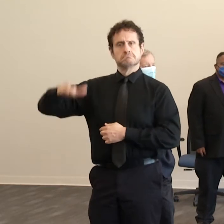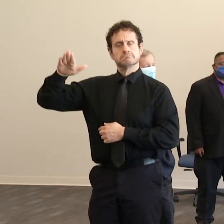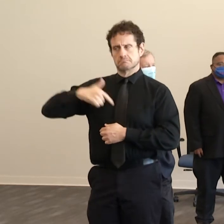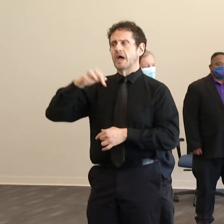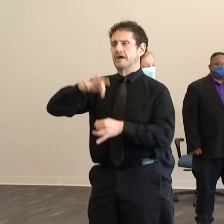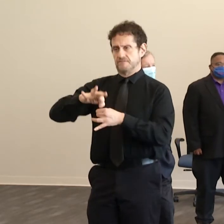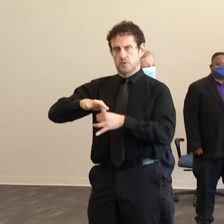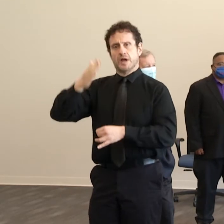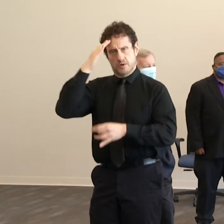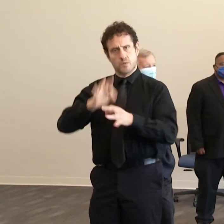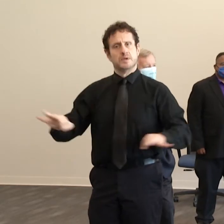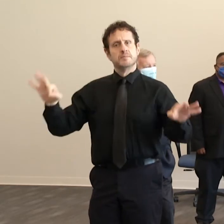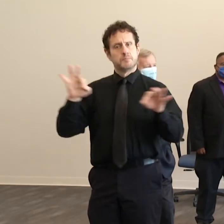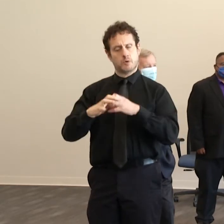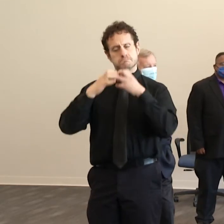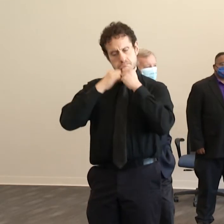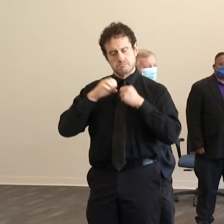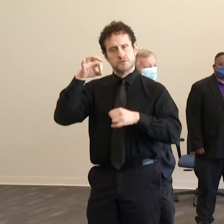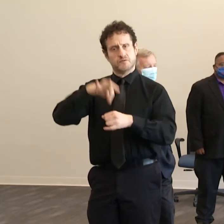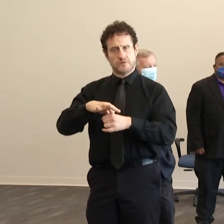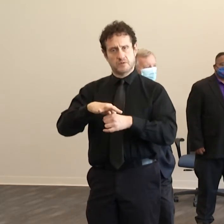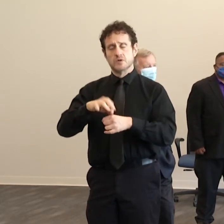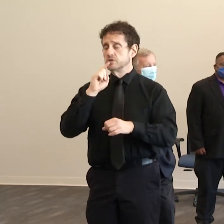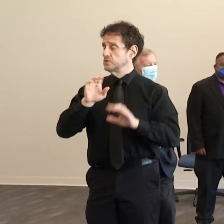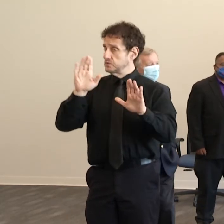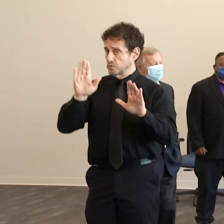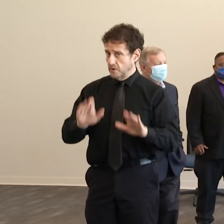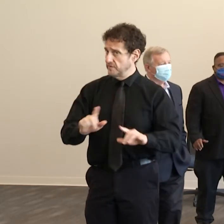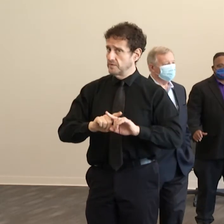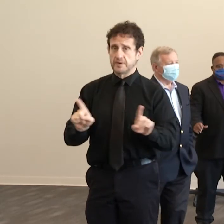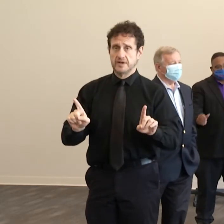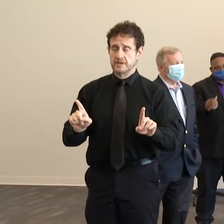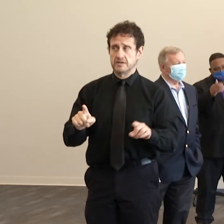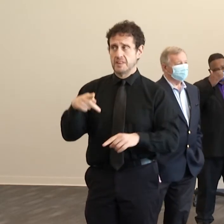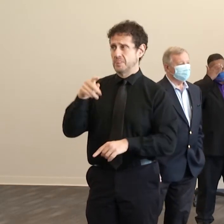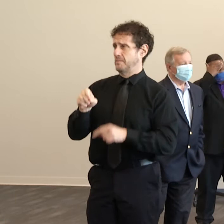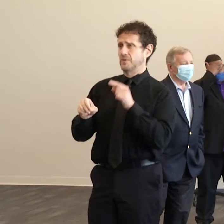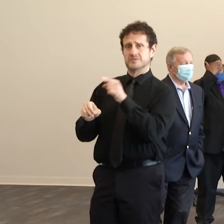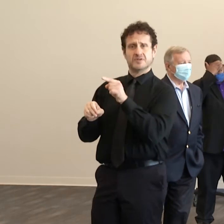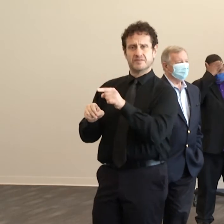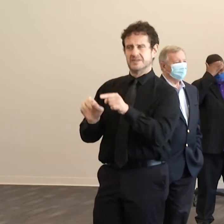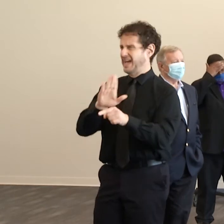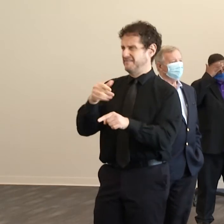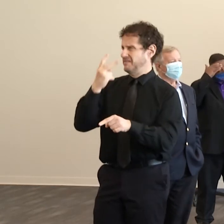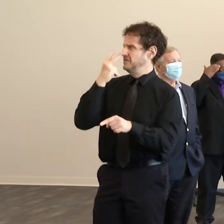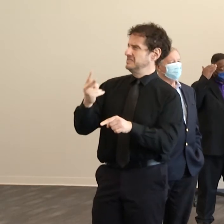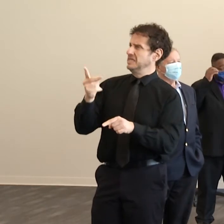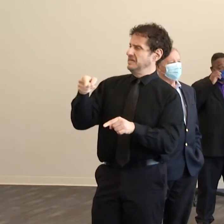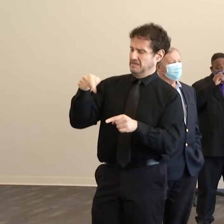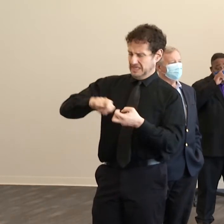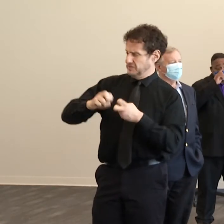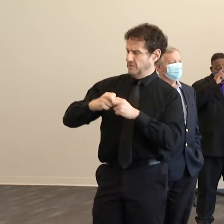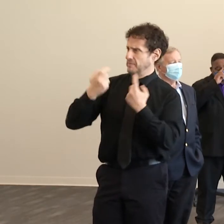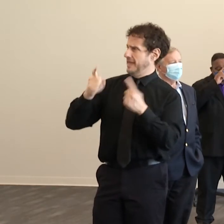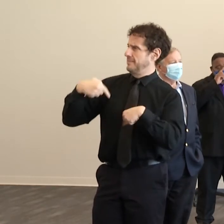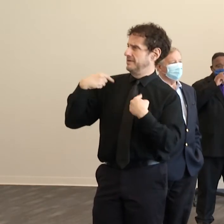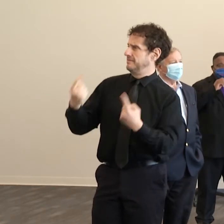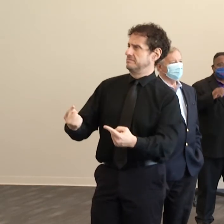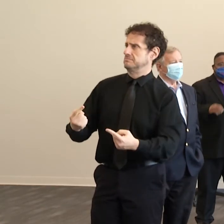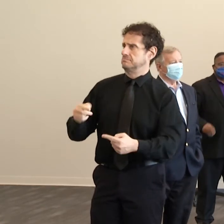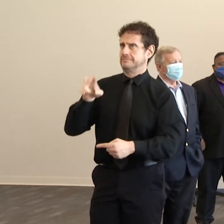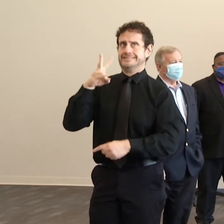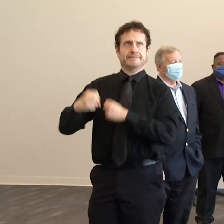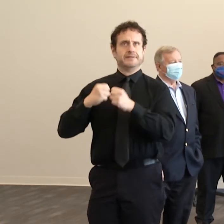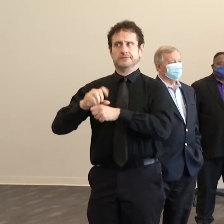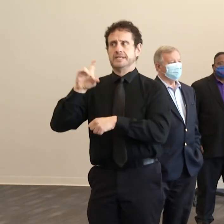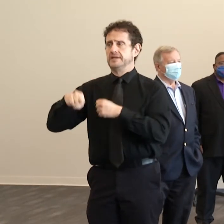vote. And so it's just a wonderful thing, but the post office, I've never seen this kind of problem. And while I was standing